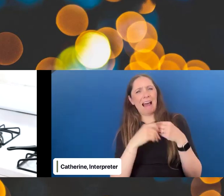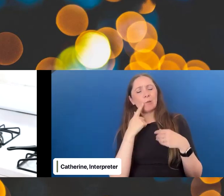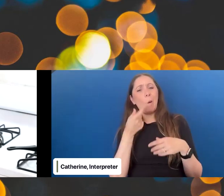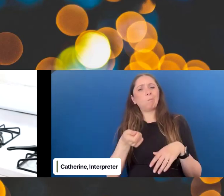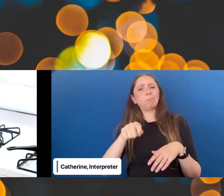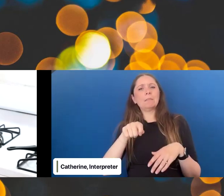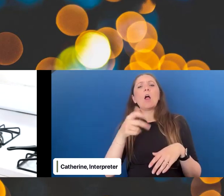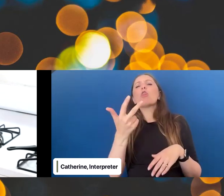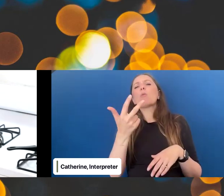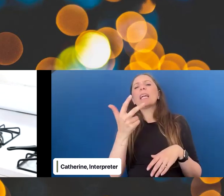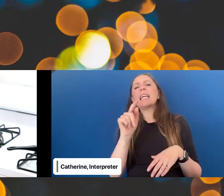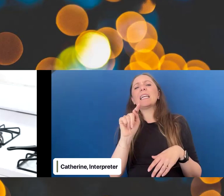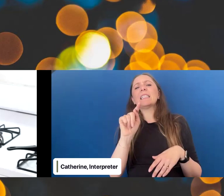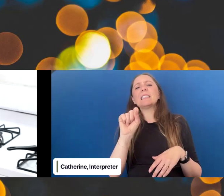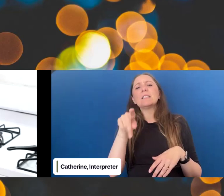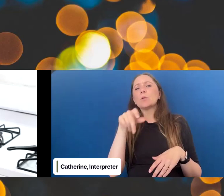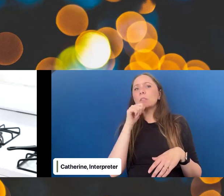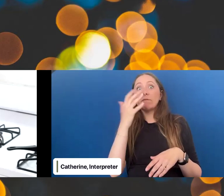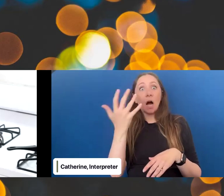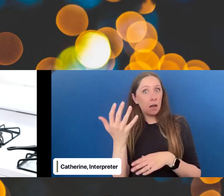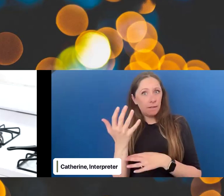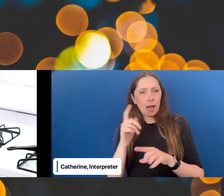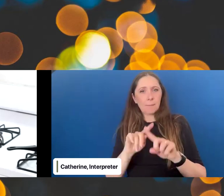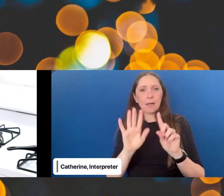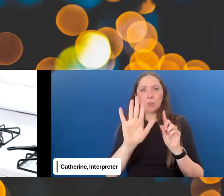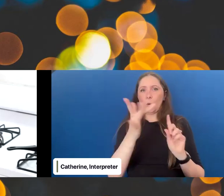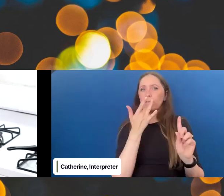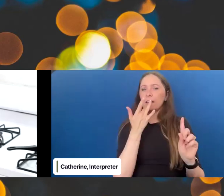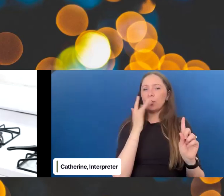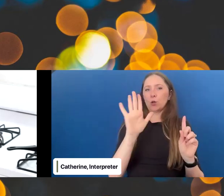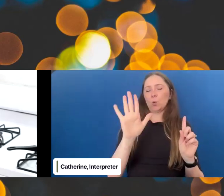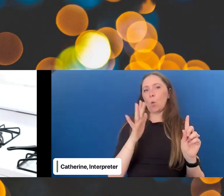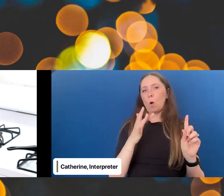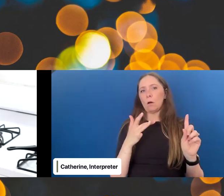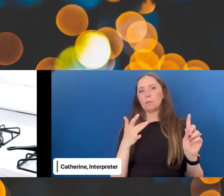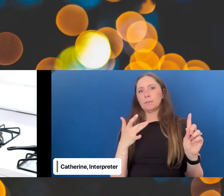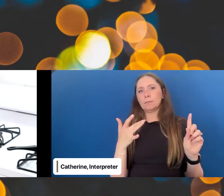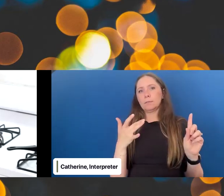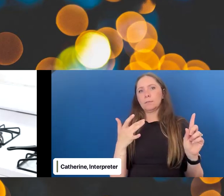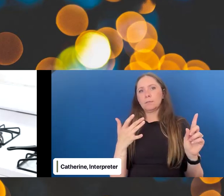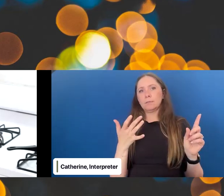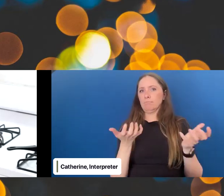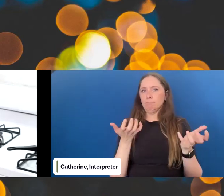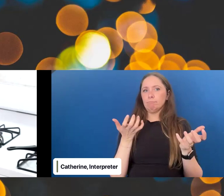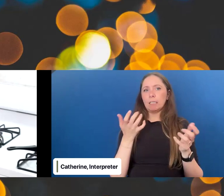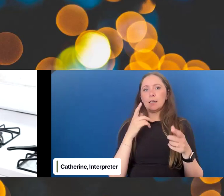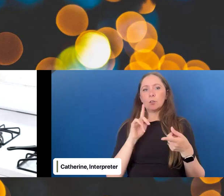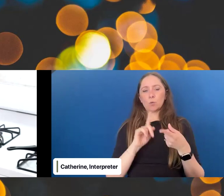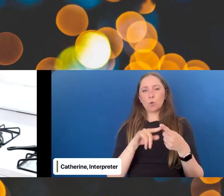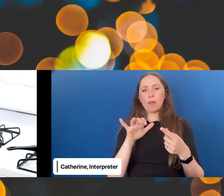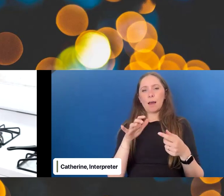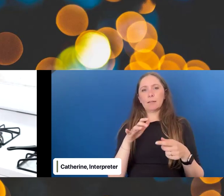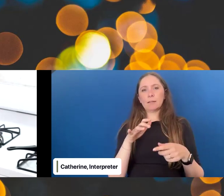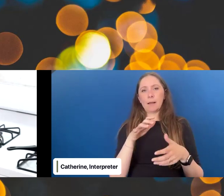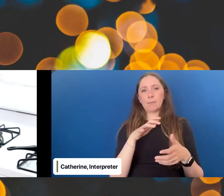so I'm just going to add 3 teaspoons, but go with what your flavor profile. So to the cornstarch peach juice mixture, add